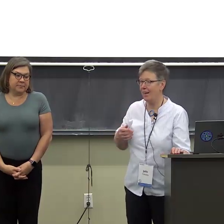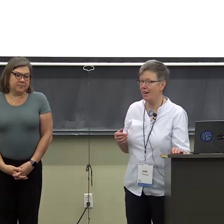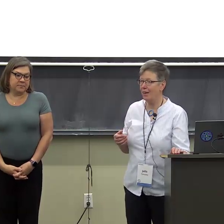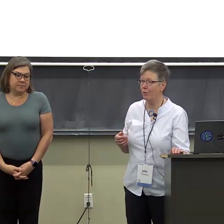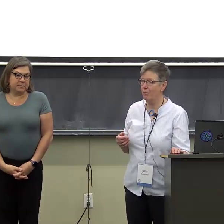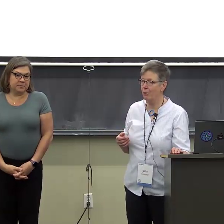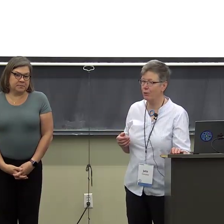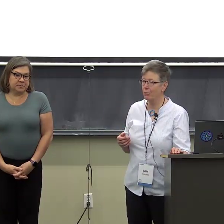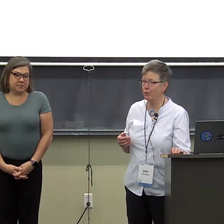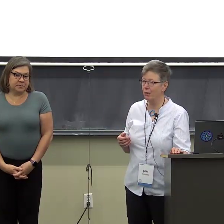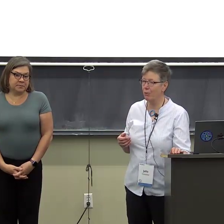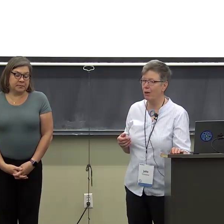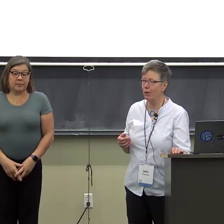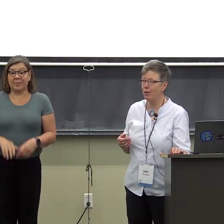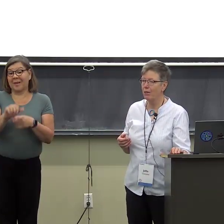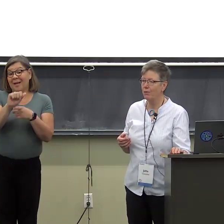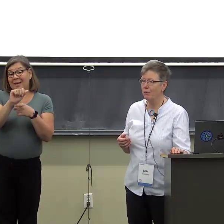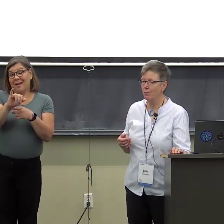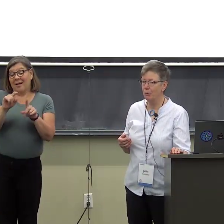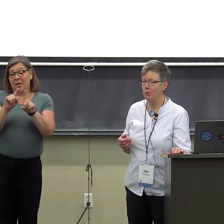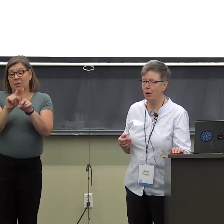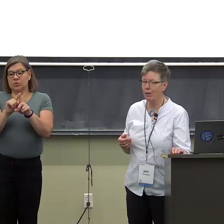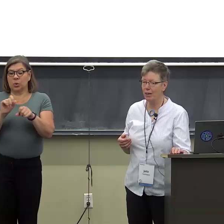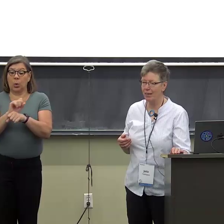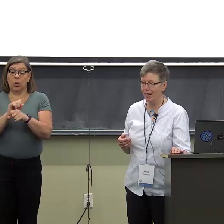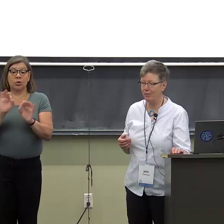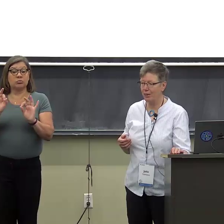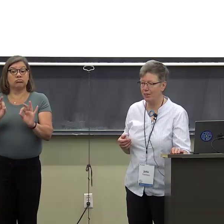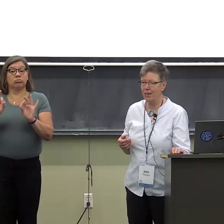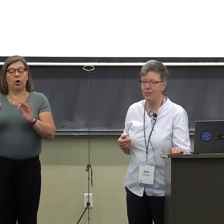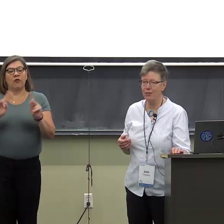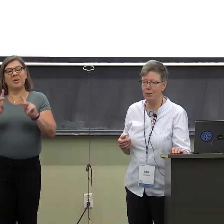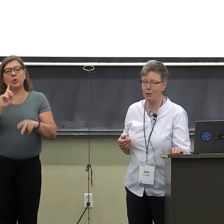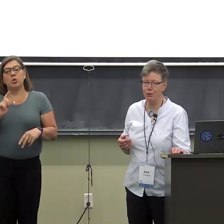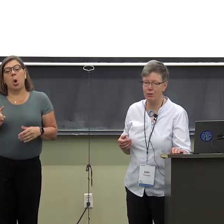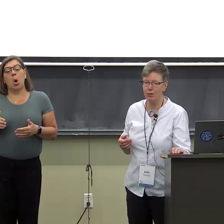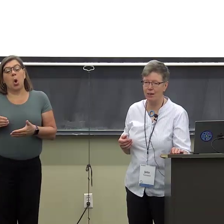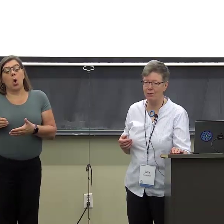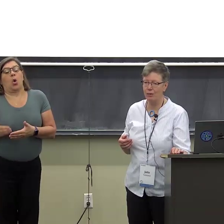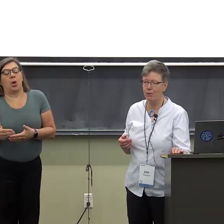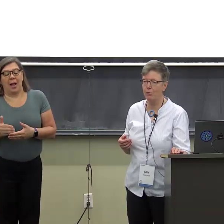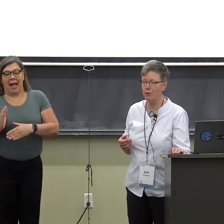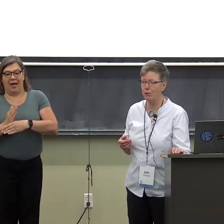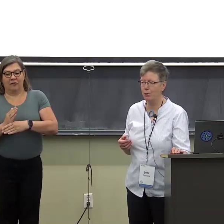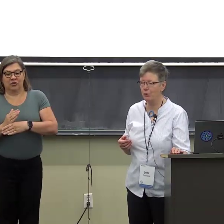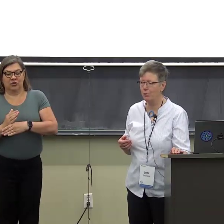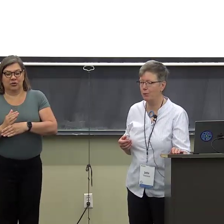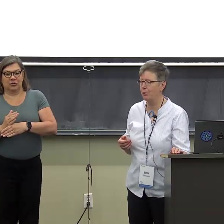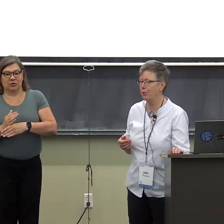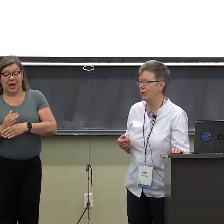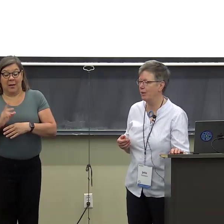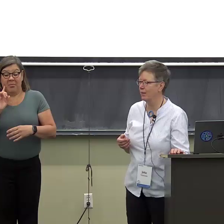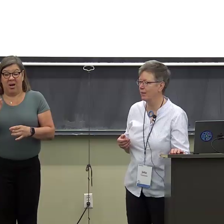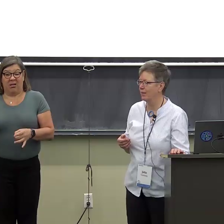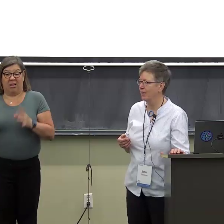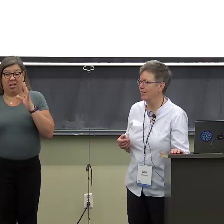that AI works really well for people who are like average and who are closest to the average, and it works the worst for